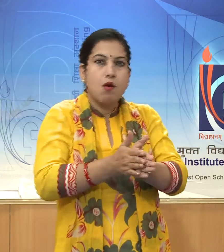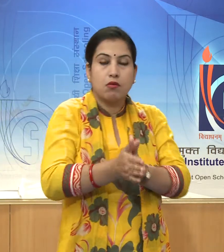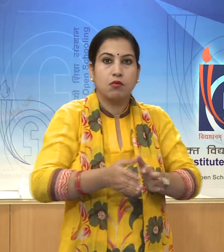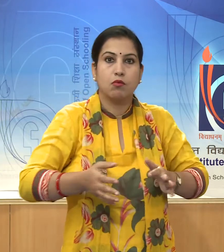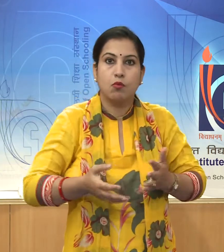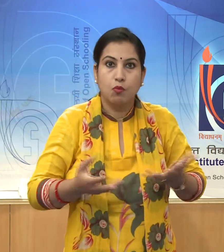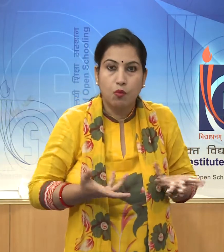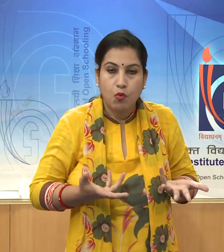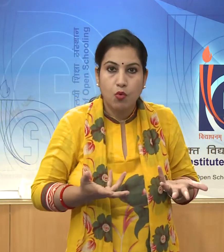from the